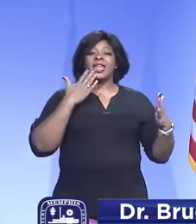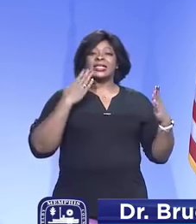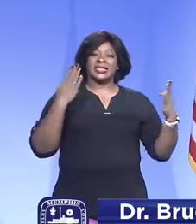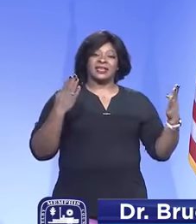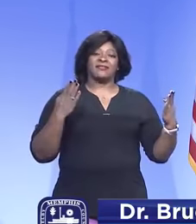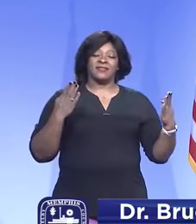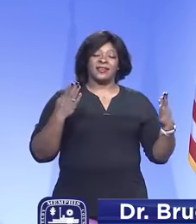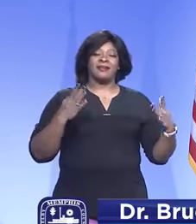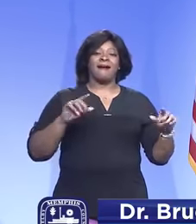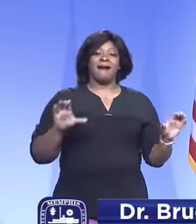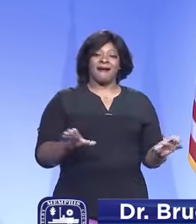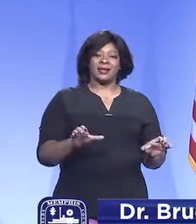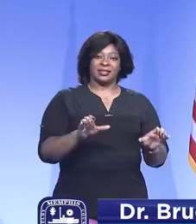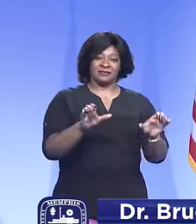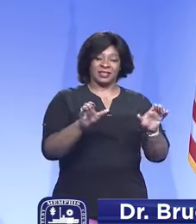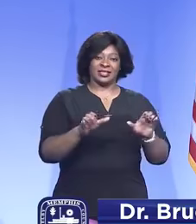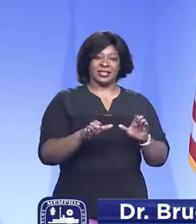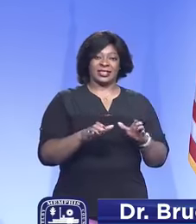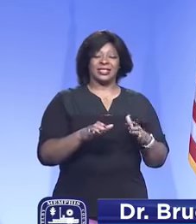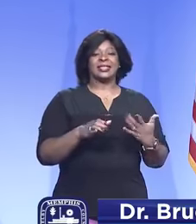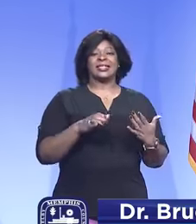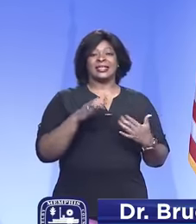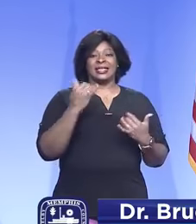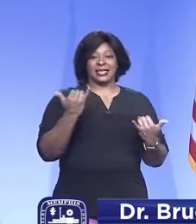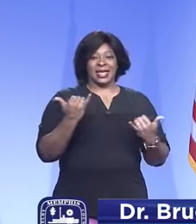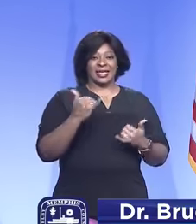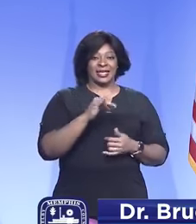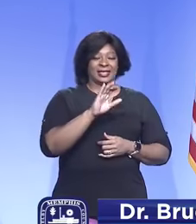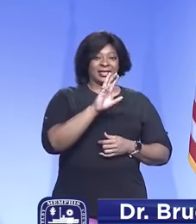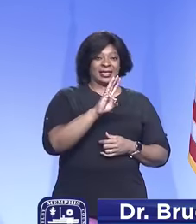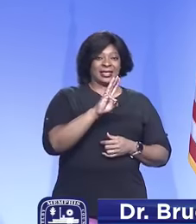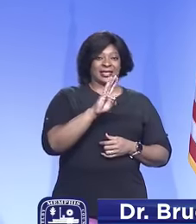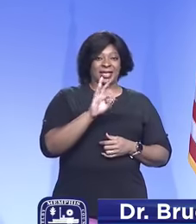Thanksgiving activities. Today is 695.